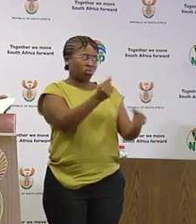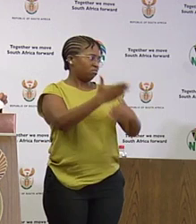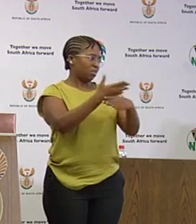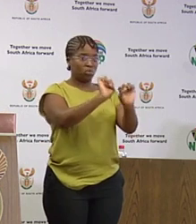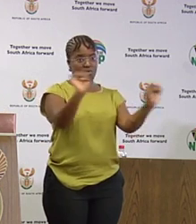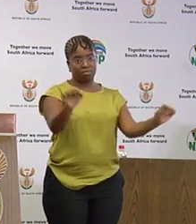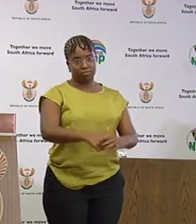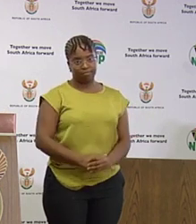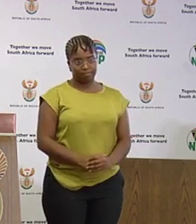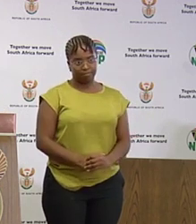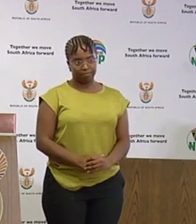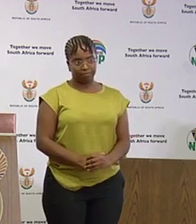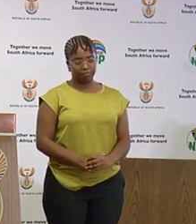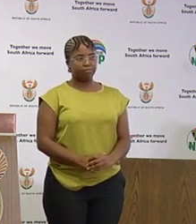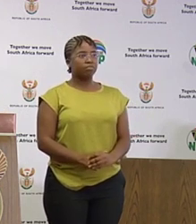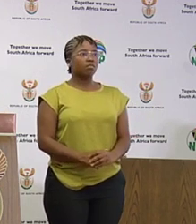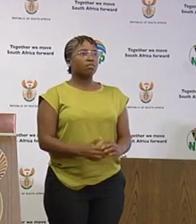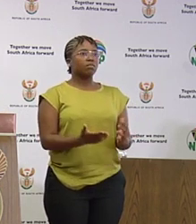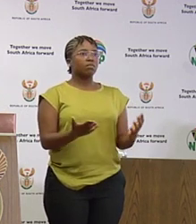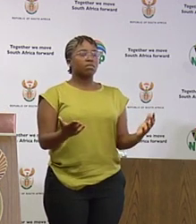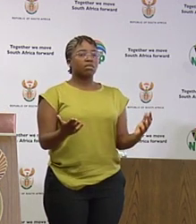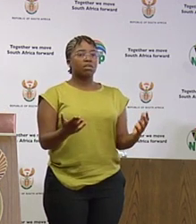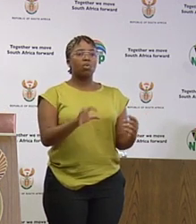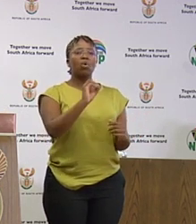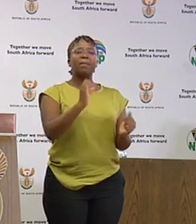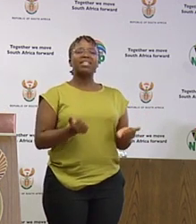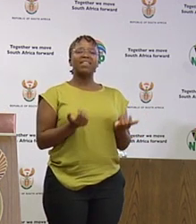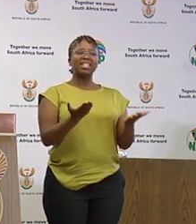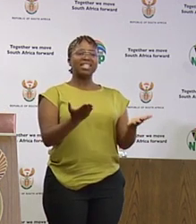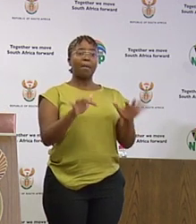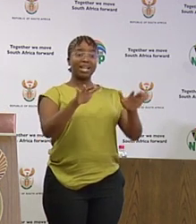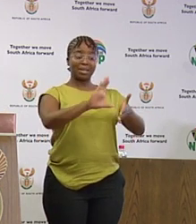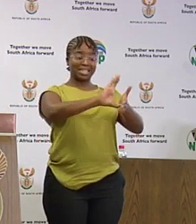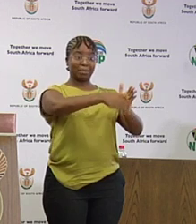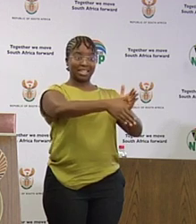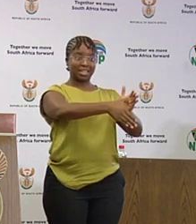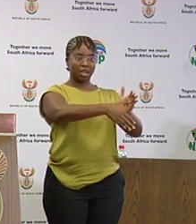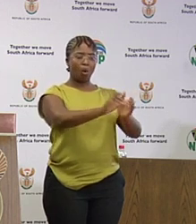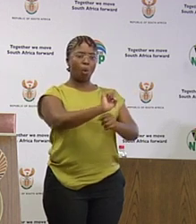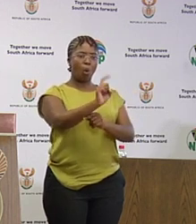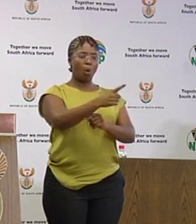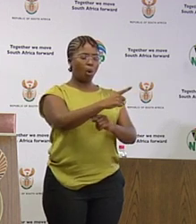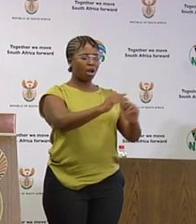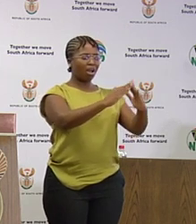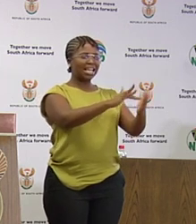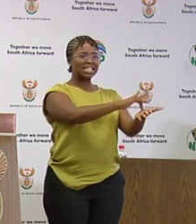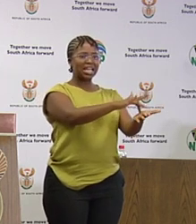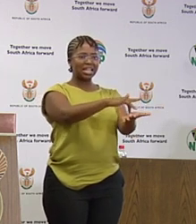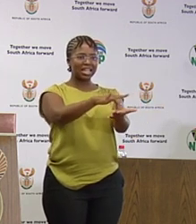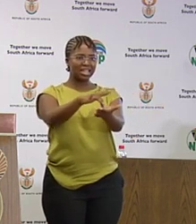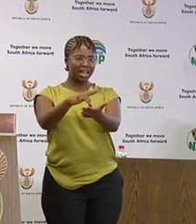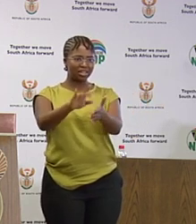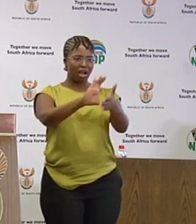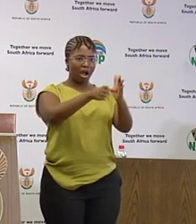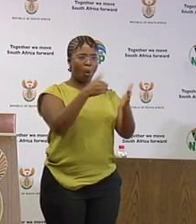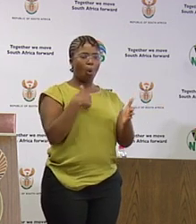do. We also have services to persons with disability. All residential facilities, including respite